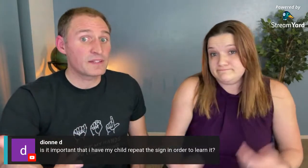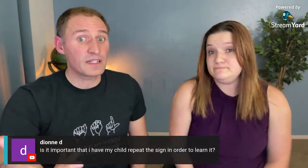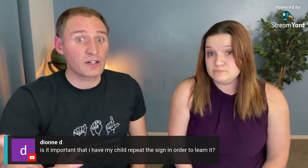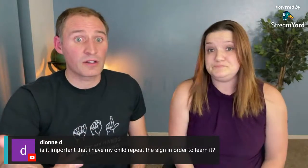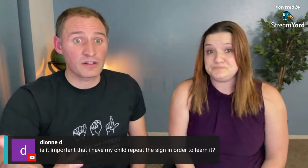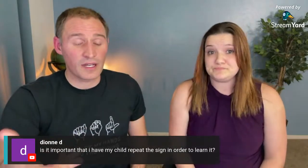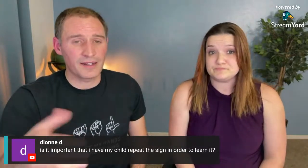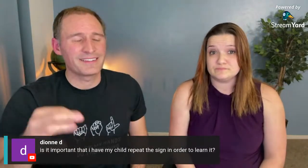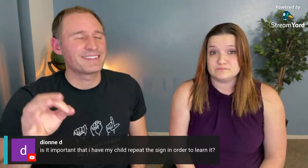definitely